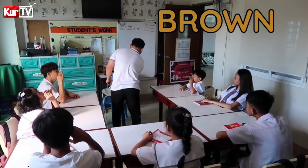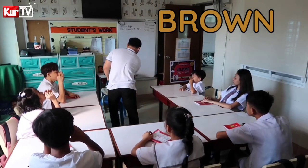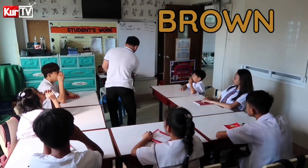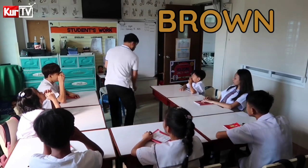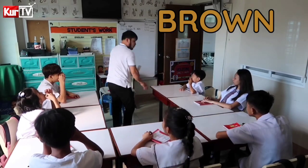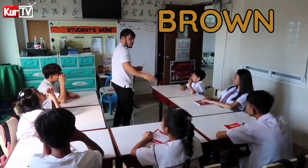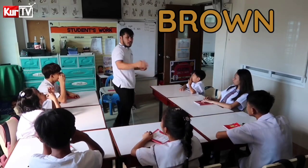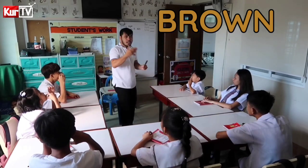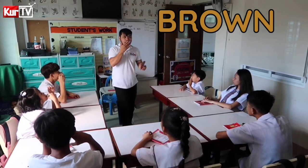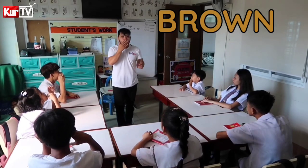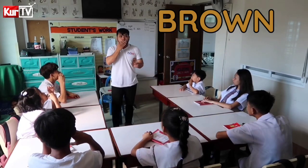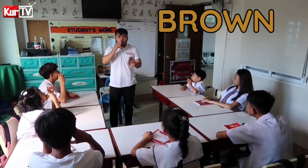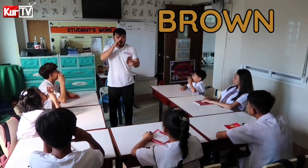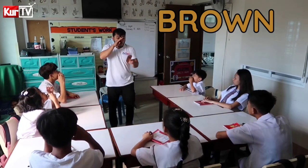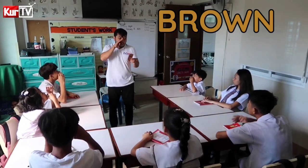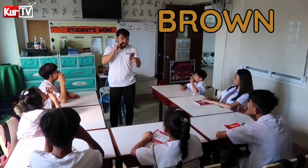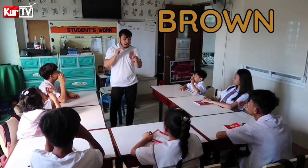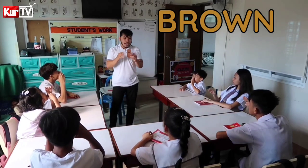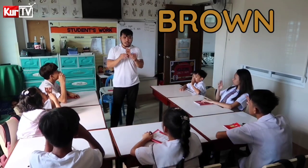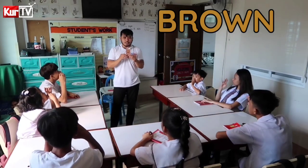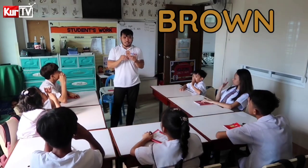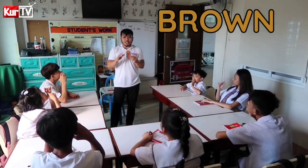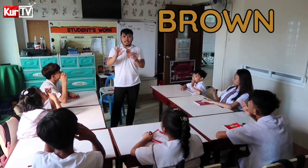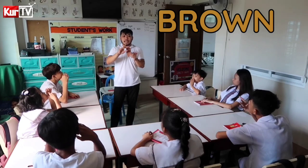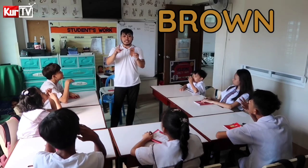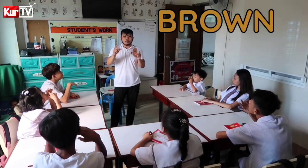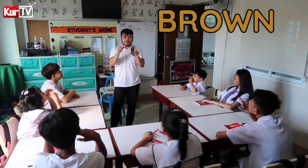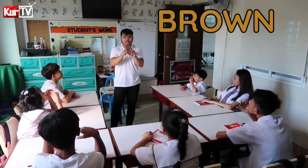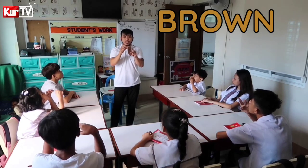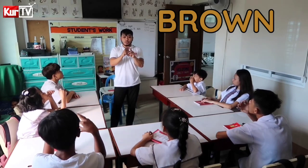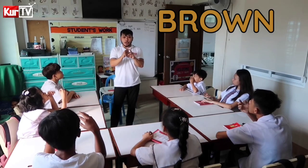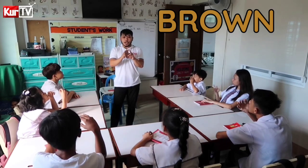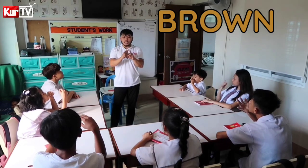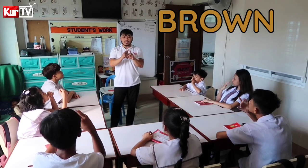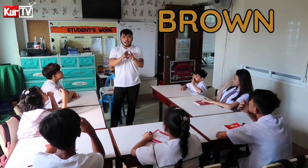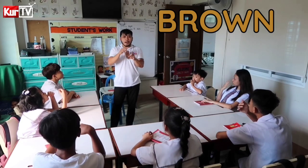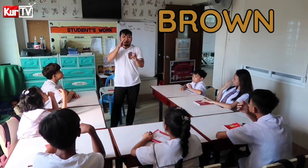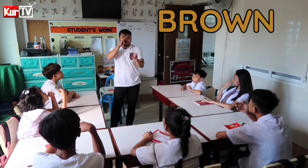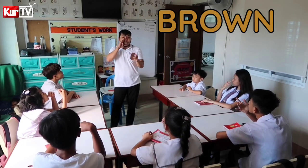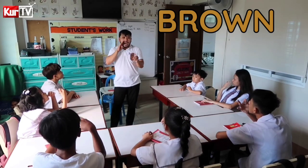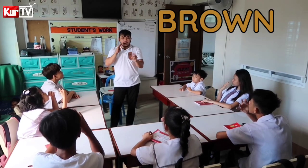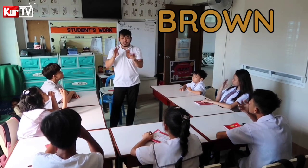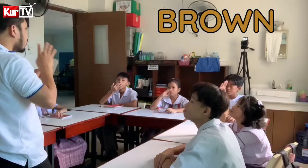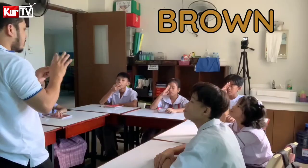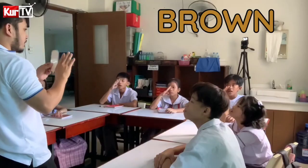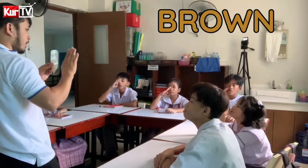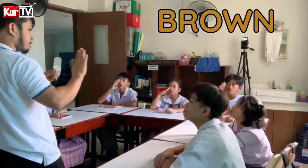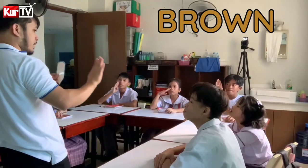Okay, color brown. Let's spell the word brown. B,